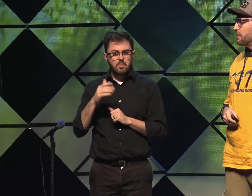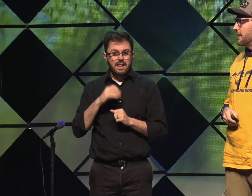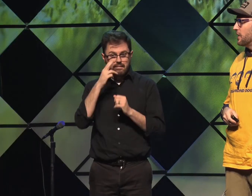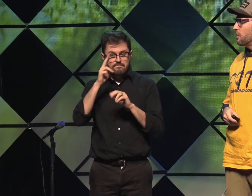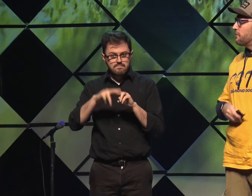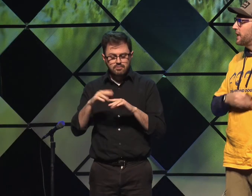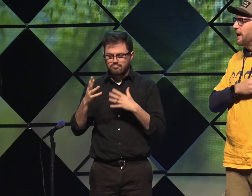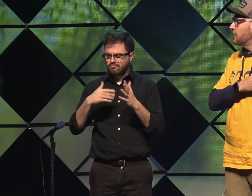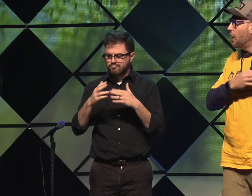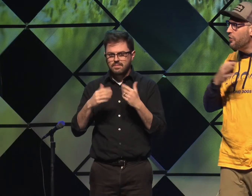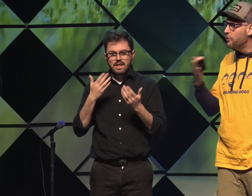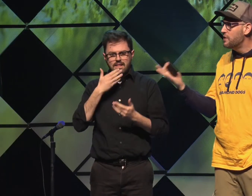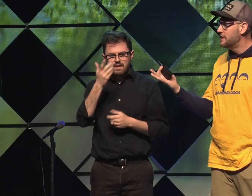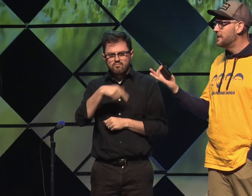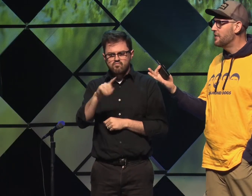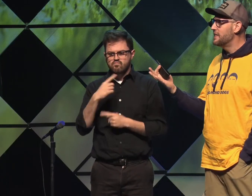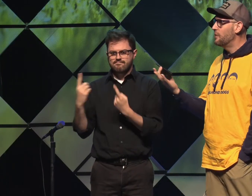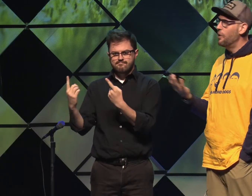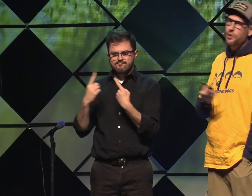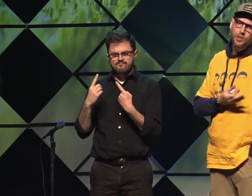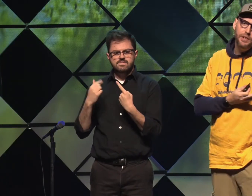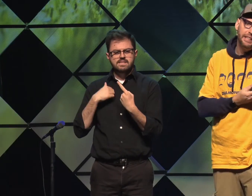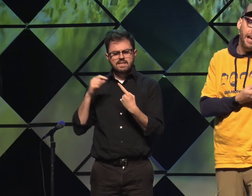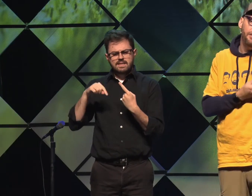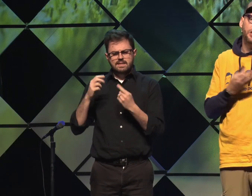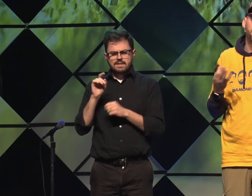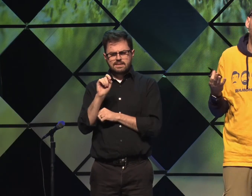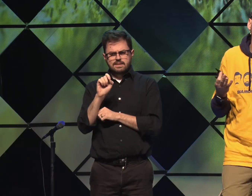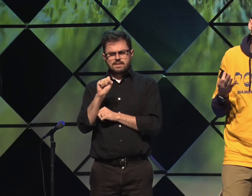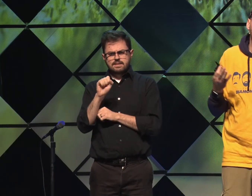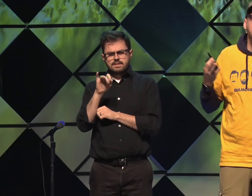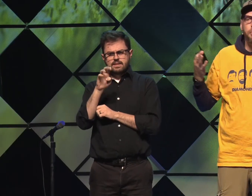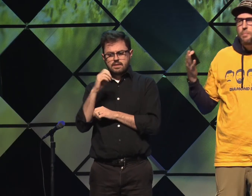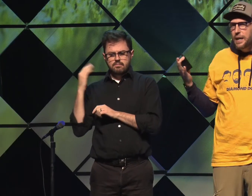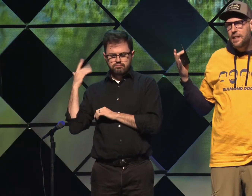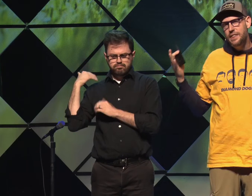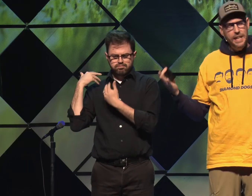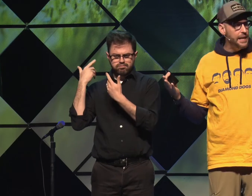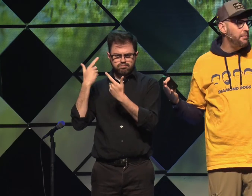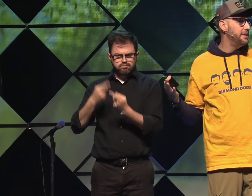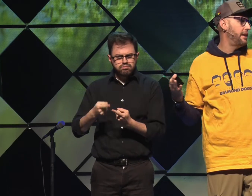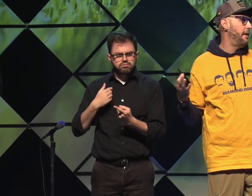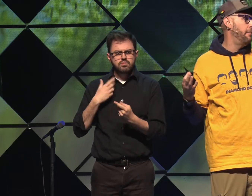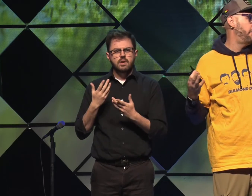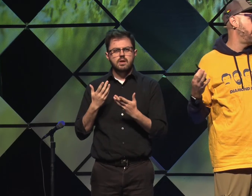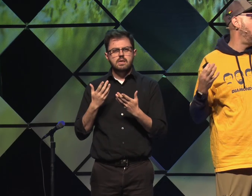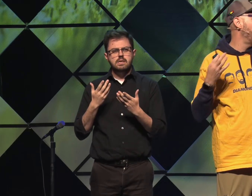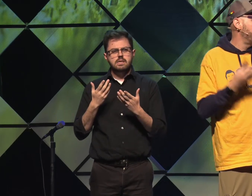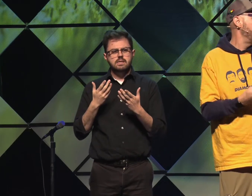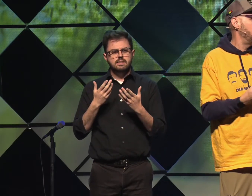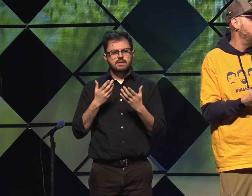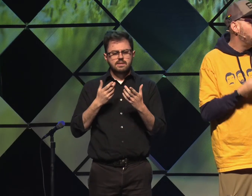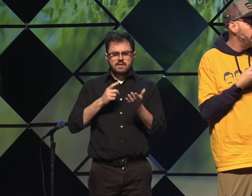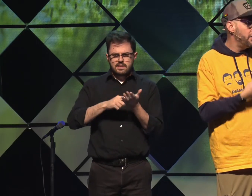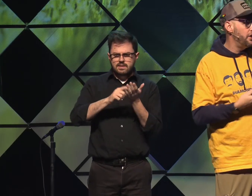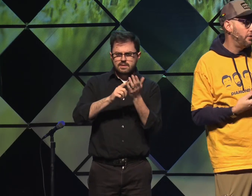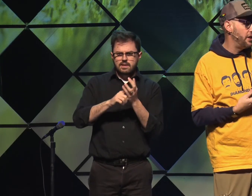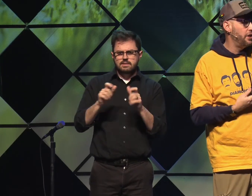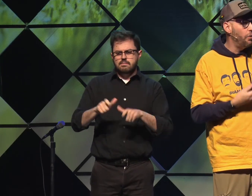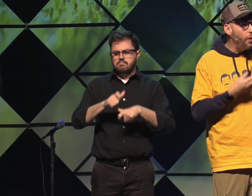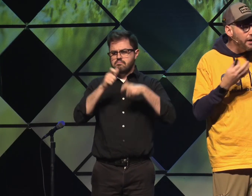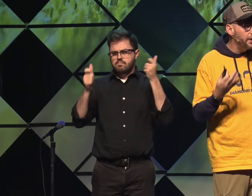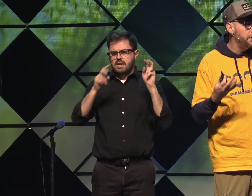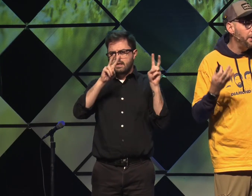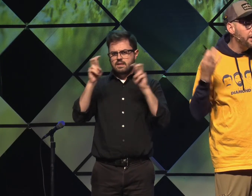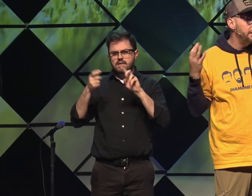thanks for being here. We've kind of gone through this series, and what we're doing is kind of exploring big themes from our tradition, the Christian